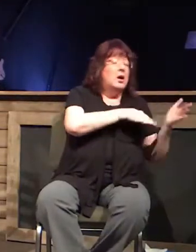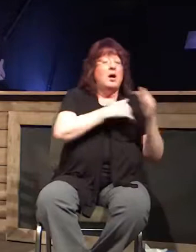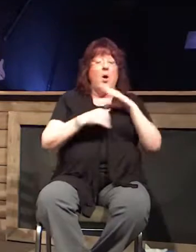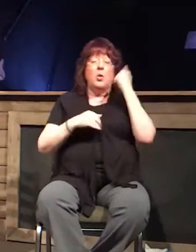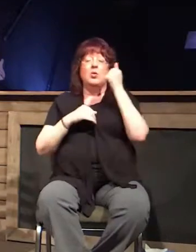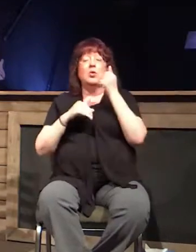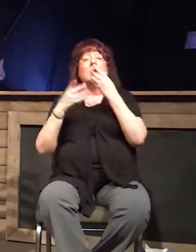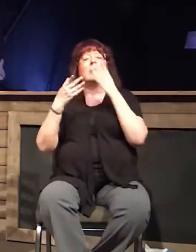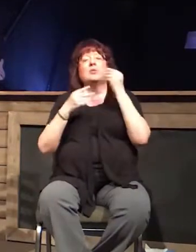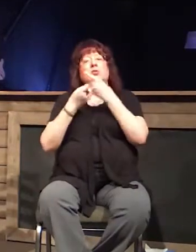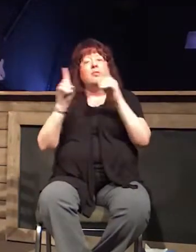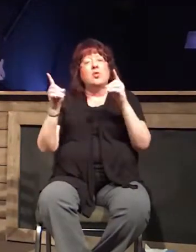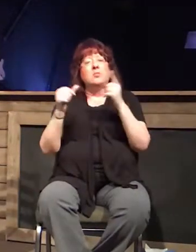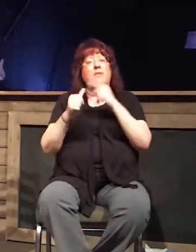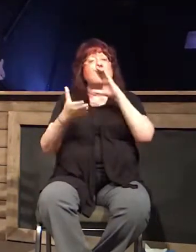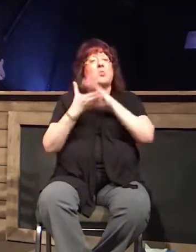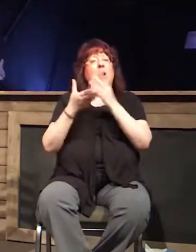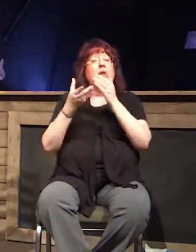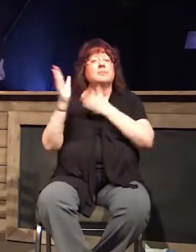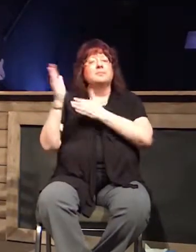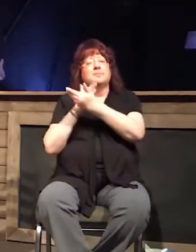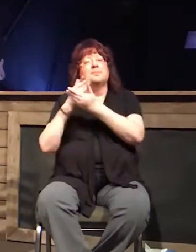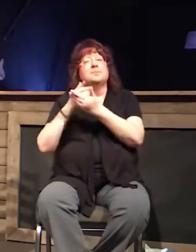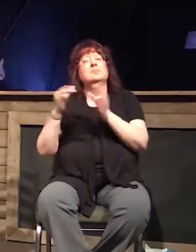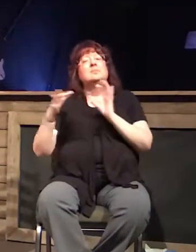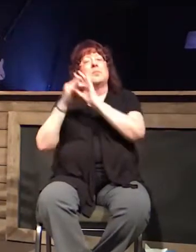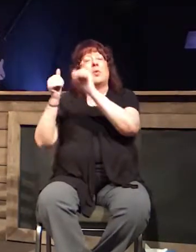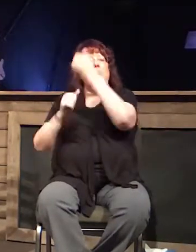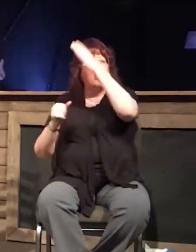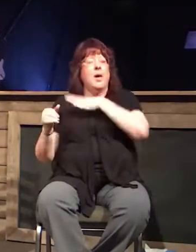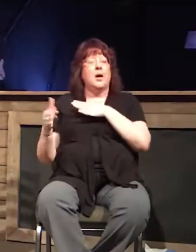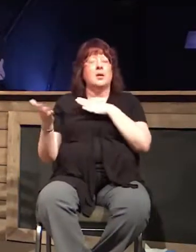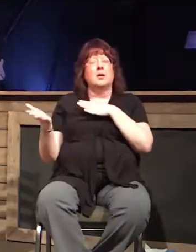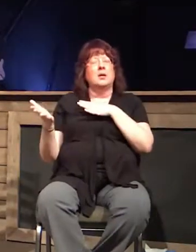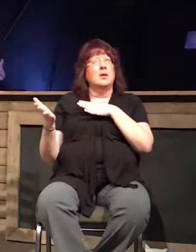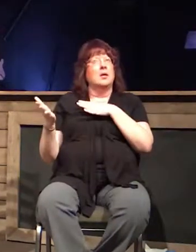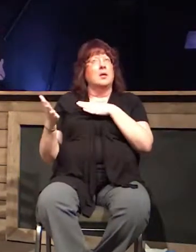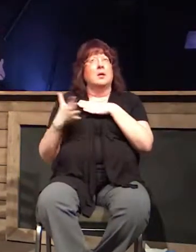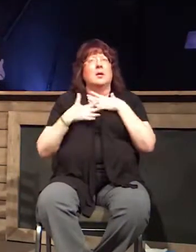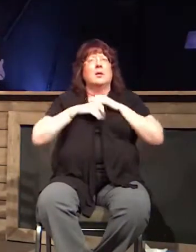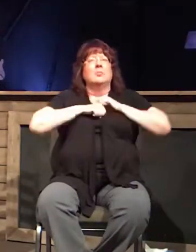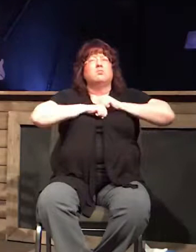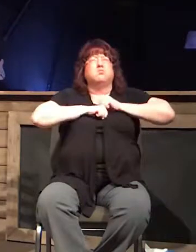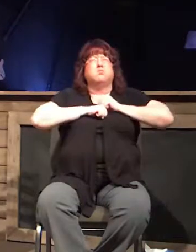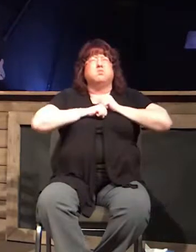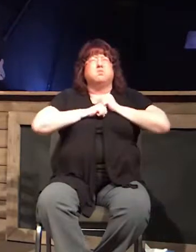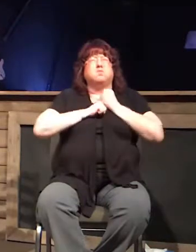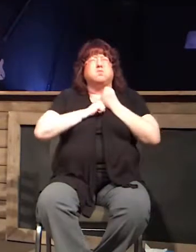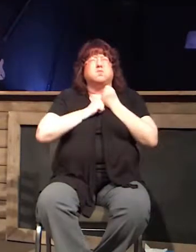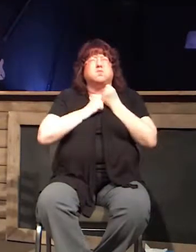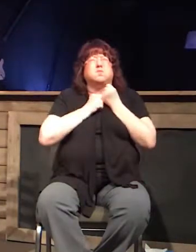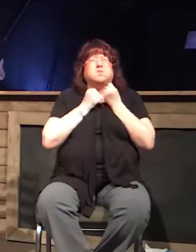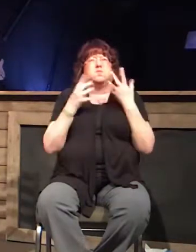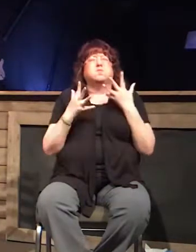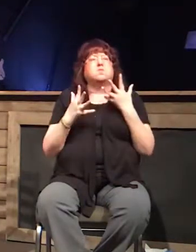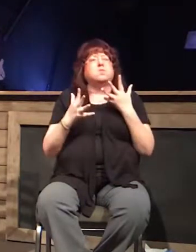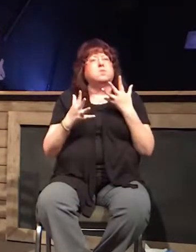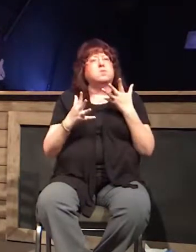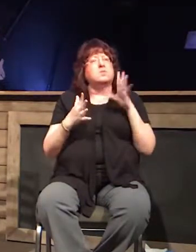I went through a divorce, and my first wife left for another man. And there is nothing that burst in my heart like that